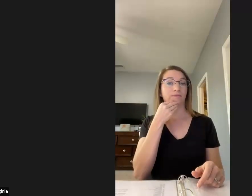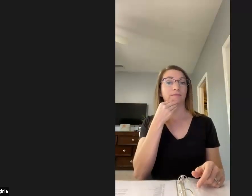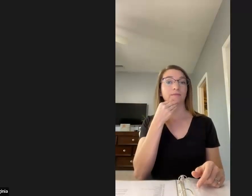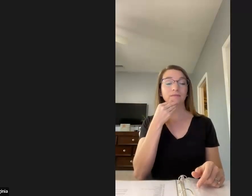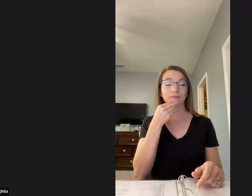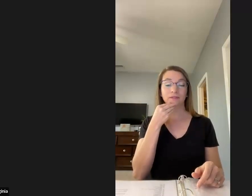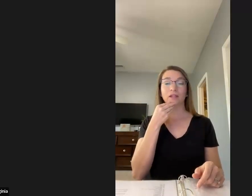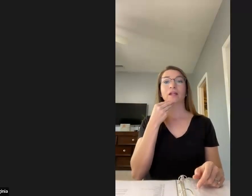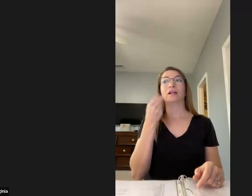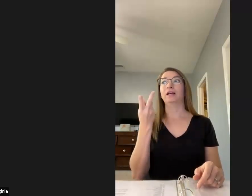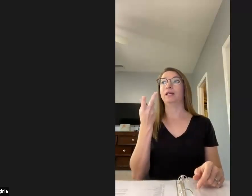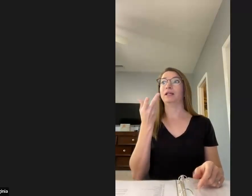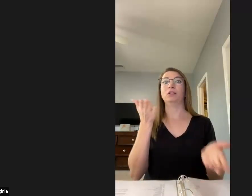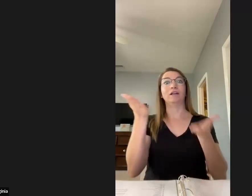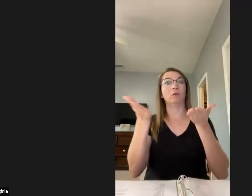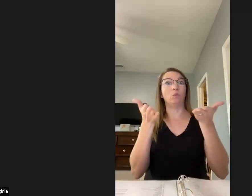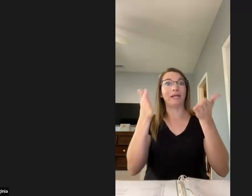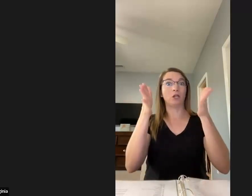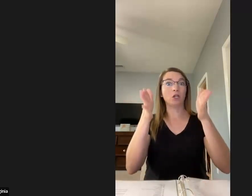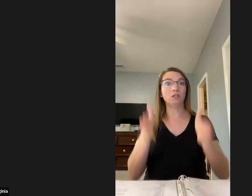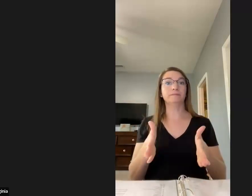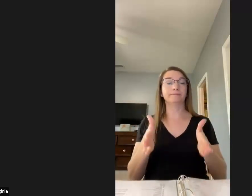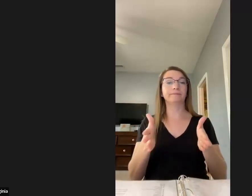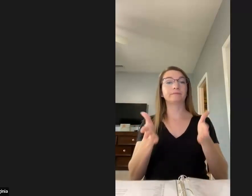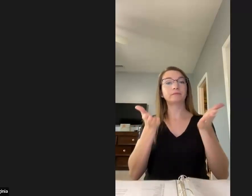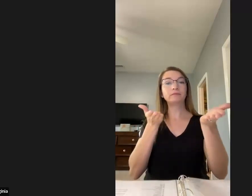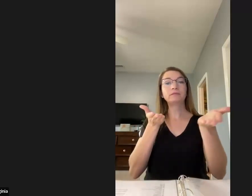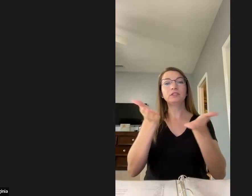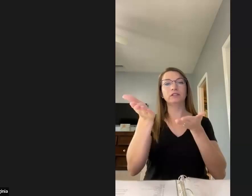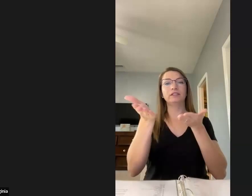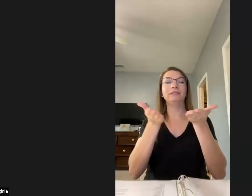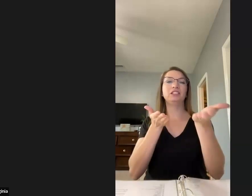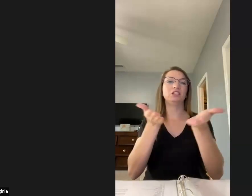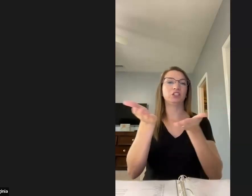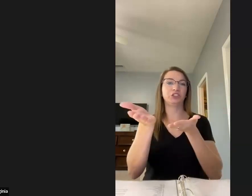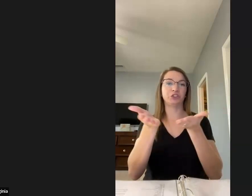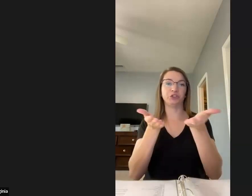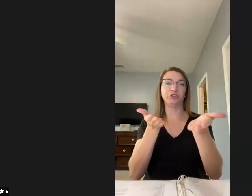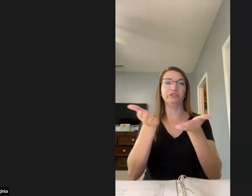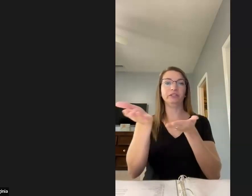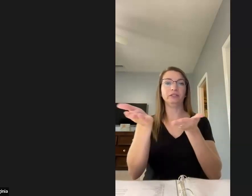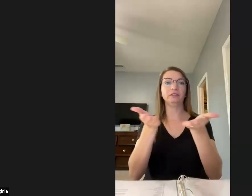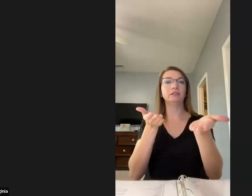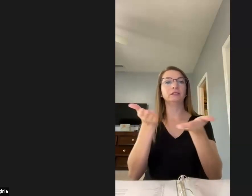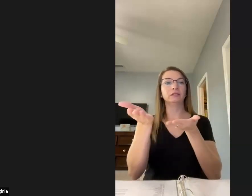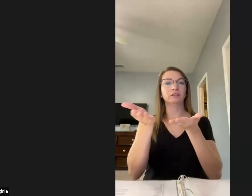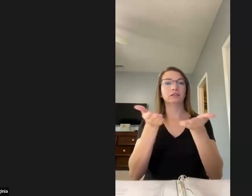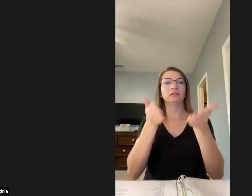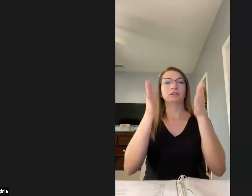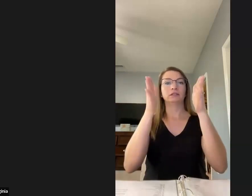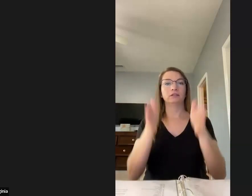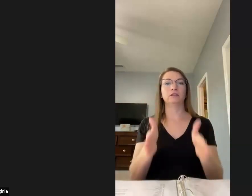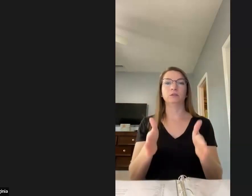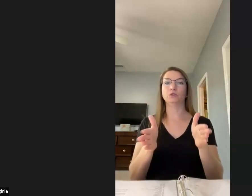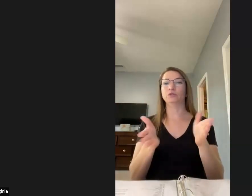Hmm. And you have a waiter. So this means to serve. So